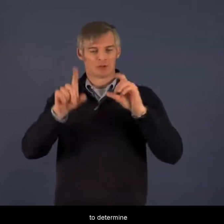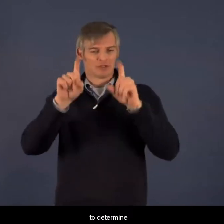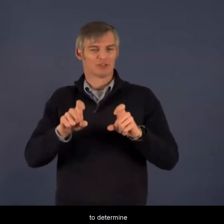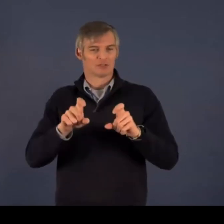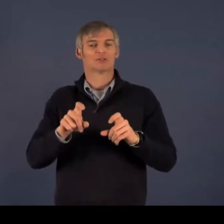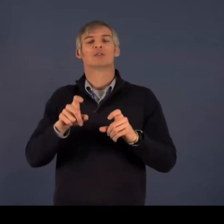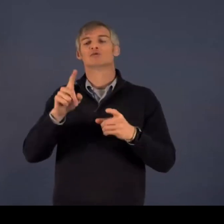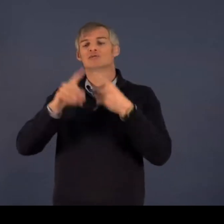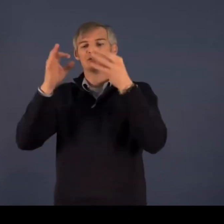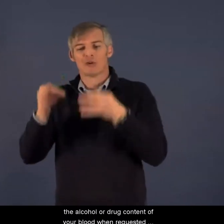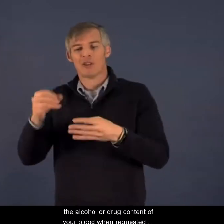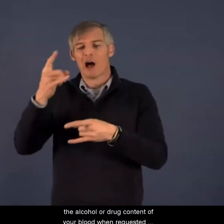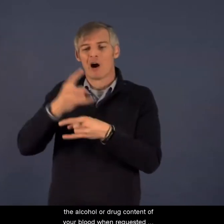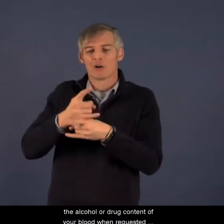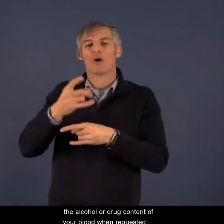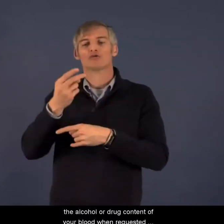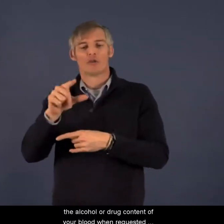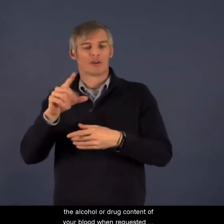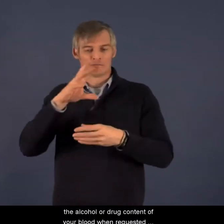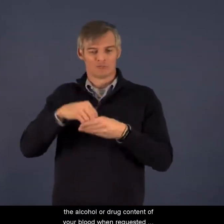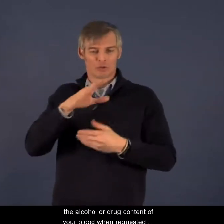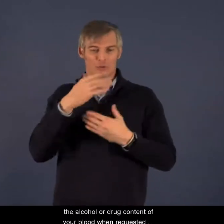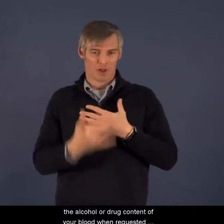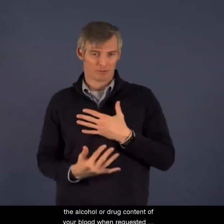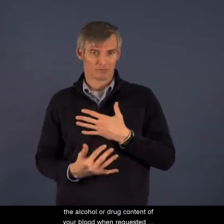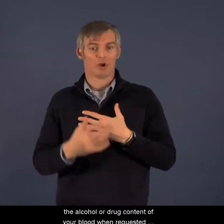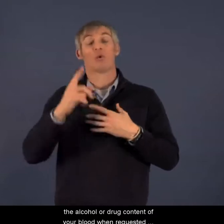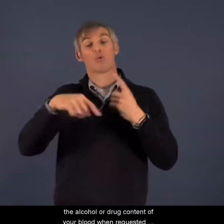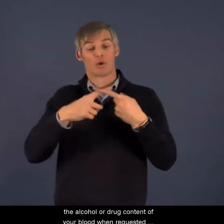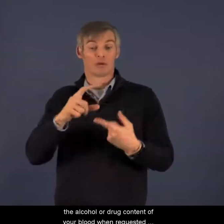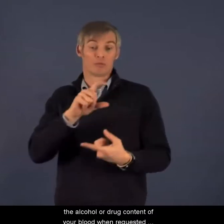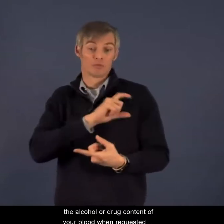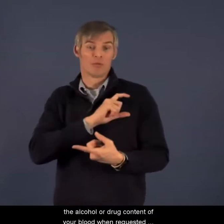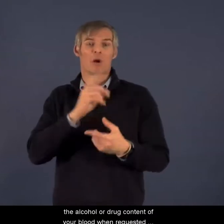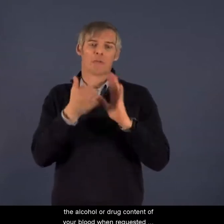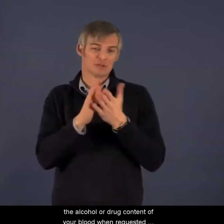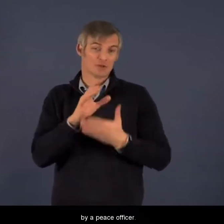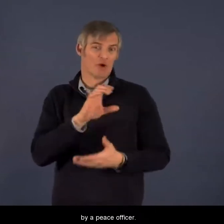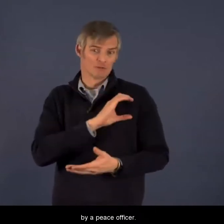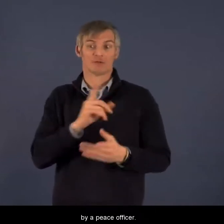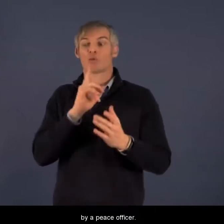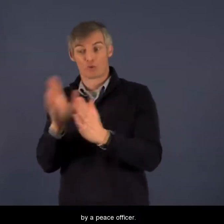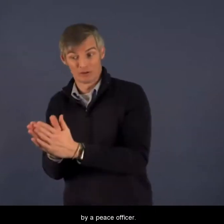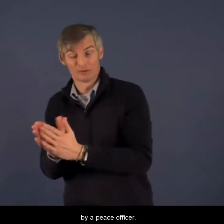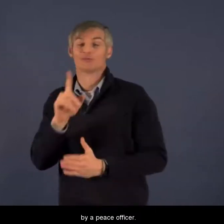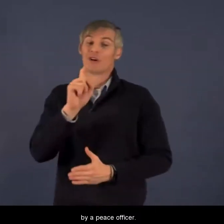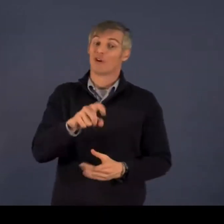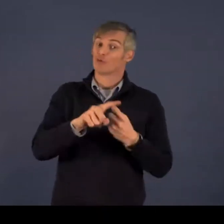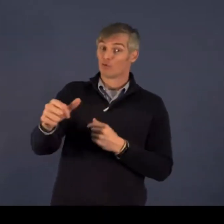determine the alcohol or drug content of your blood when requested by a peace officer. If